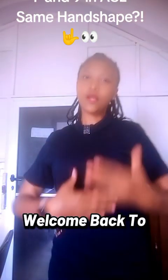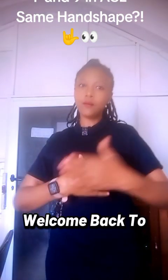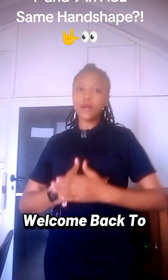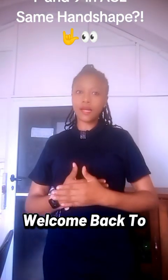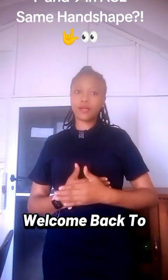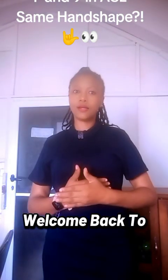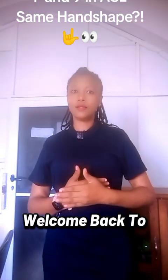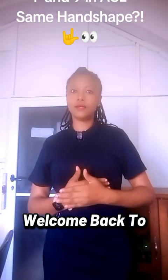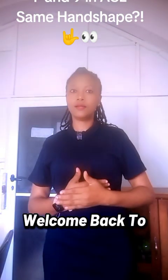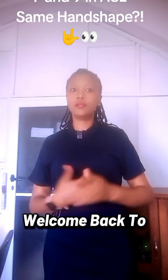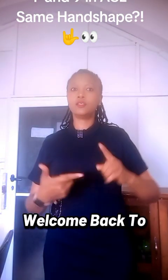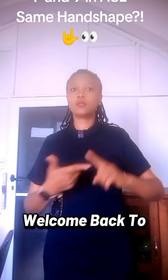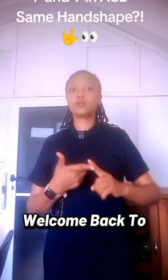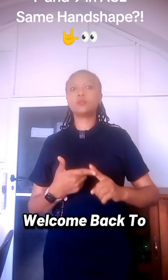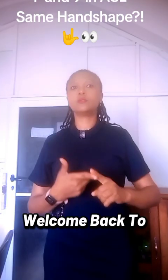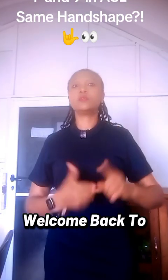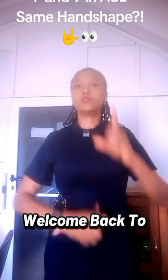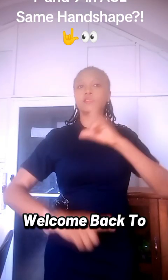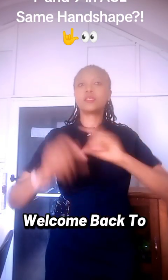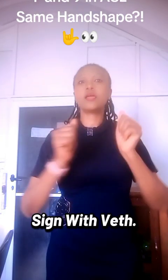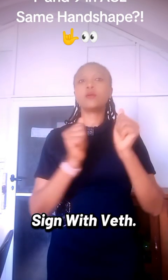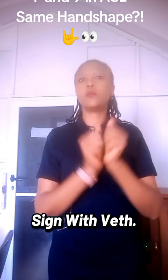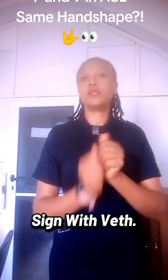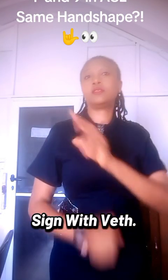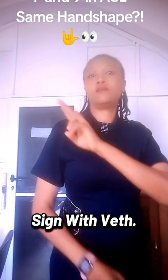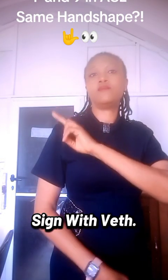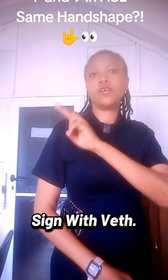Welcome back to Sign with Vet.